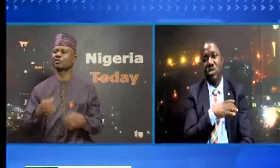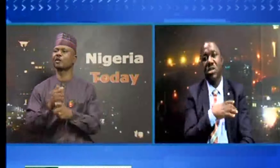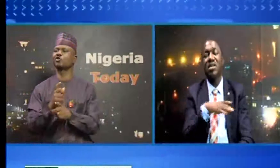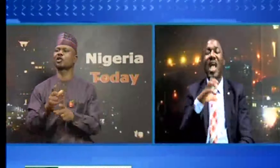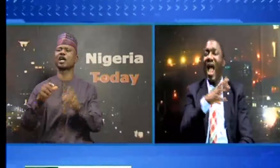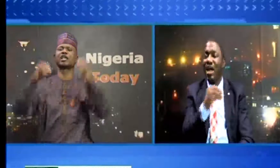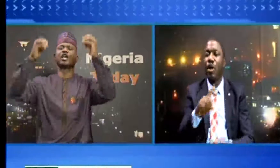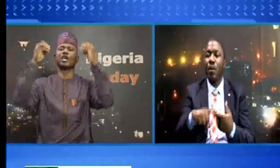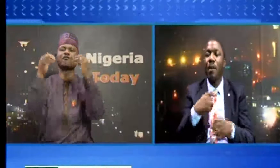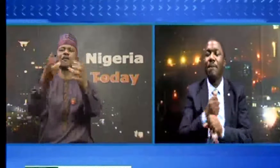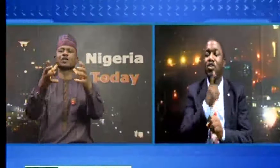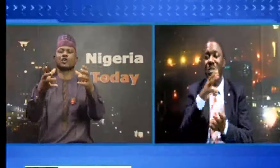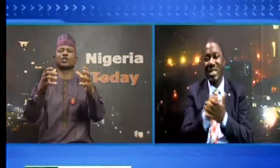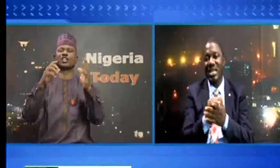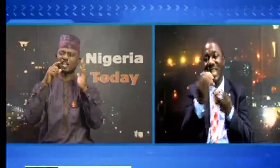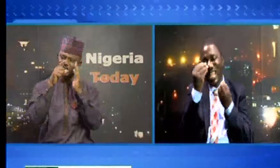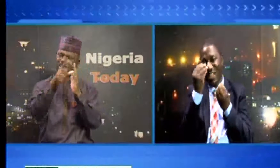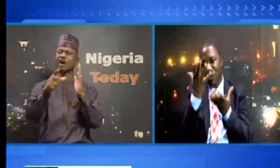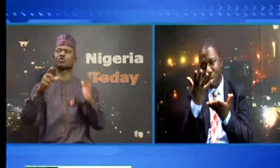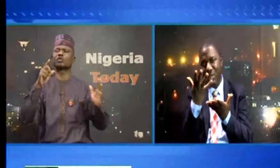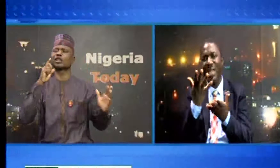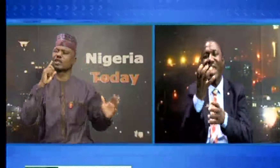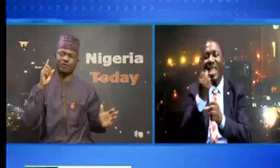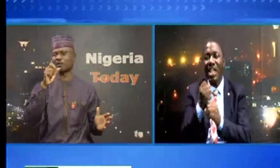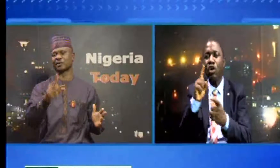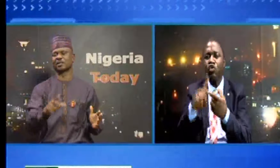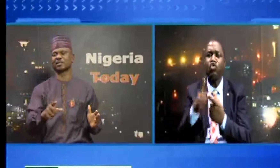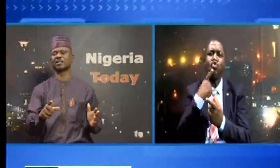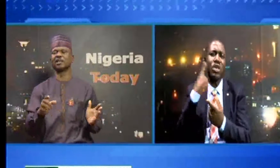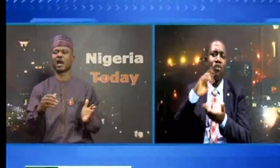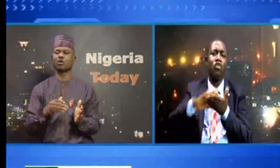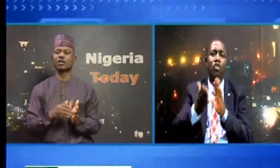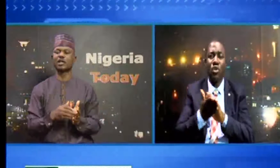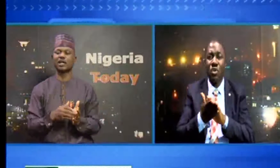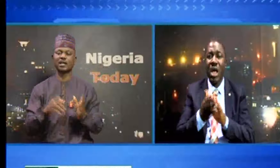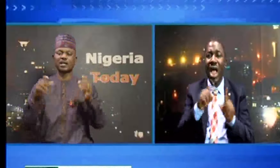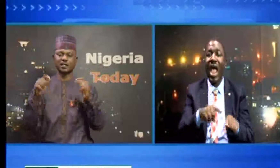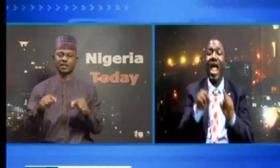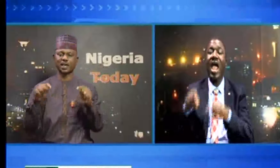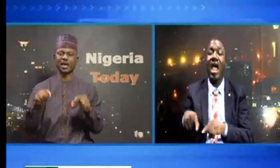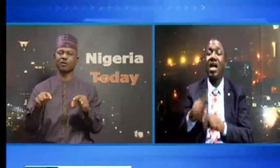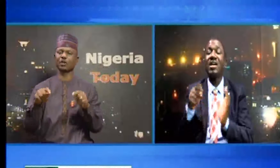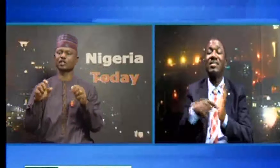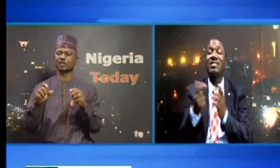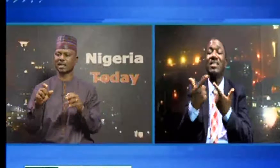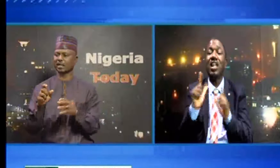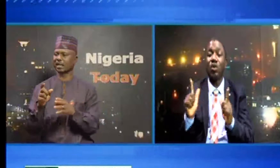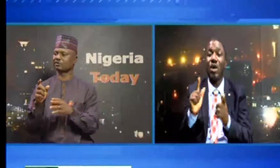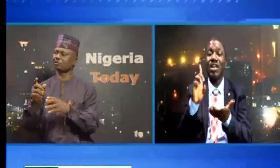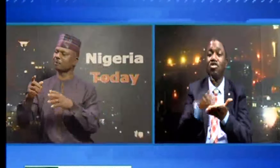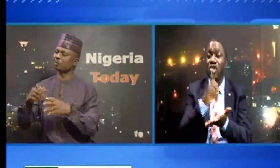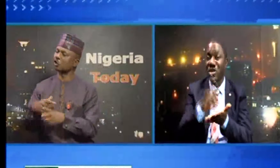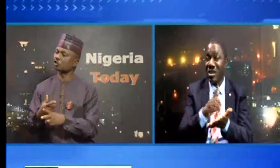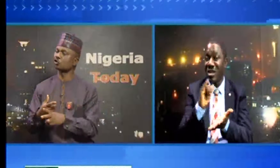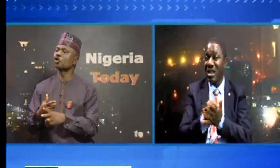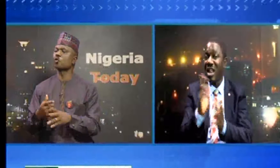and to make sure that information reach out to the deaf community. Accordingly, this sign language dictionary that have just